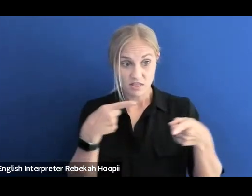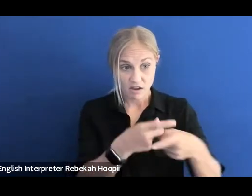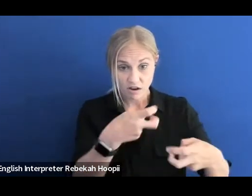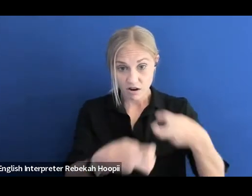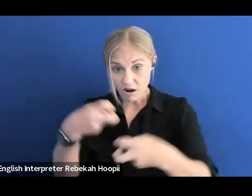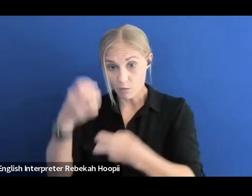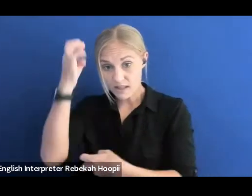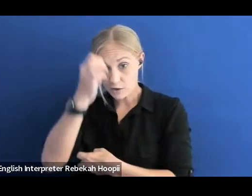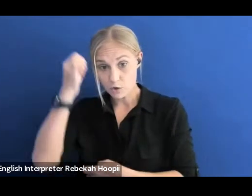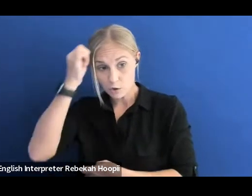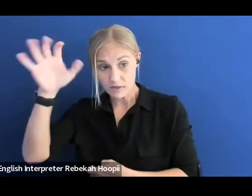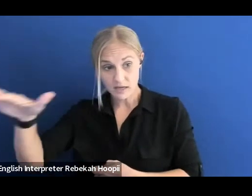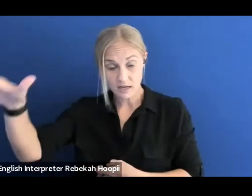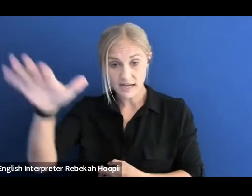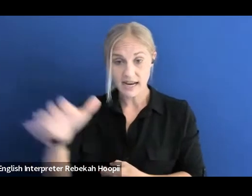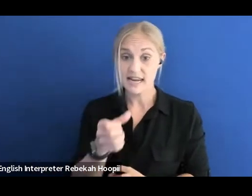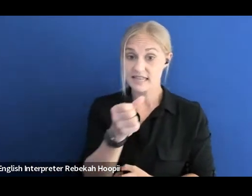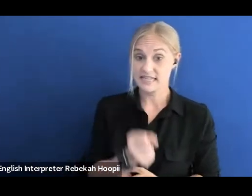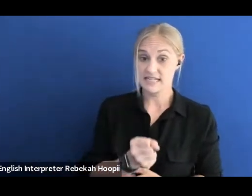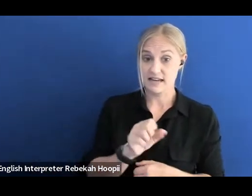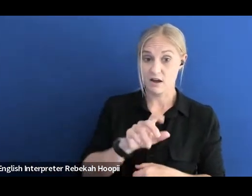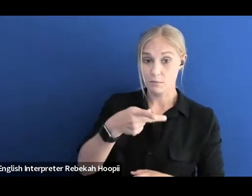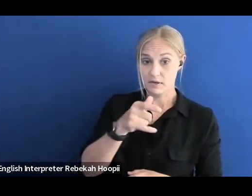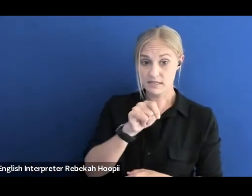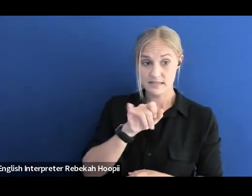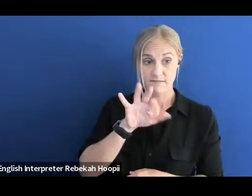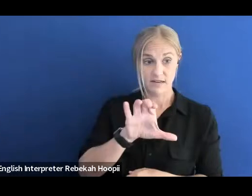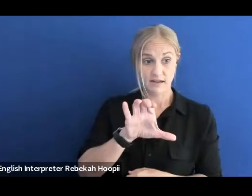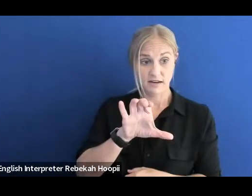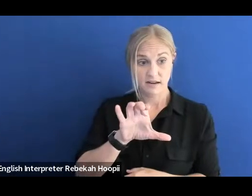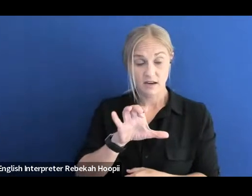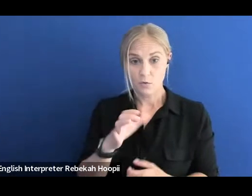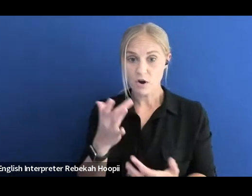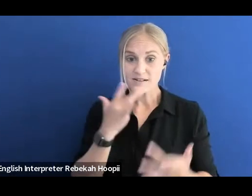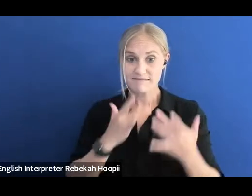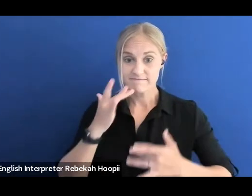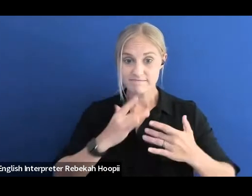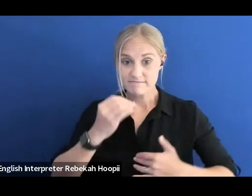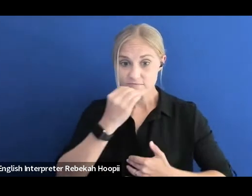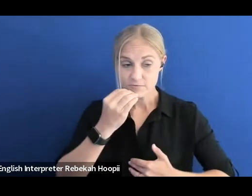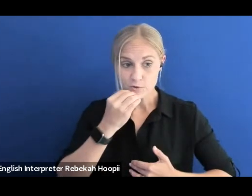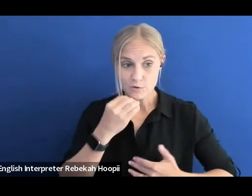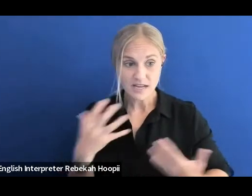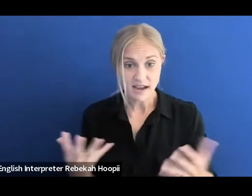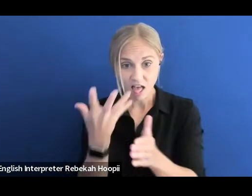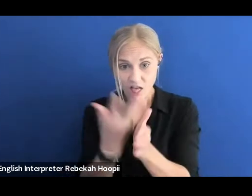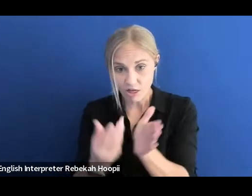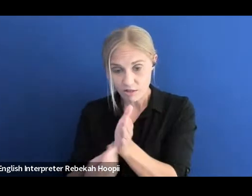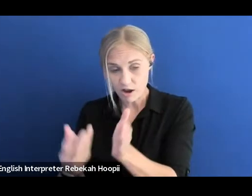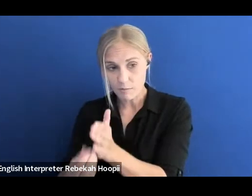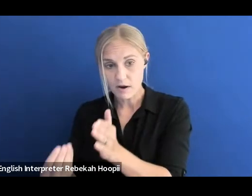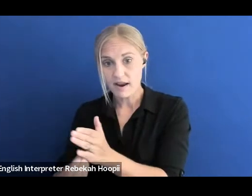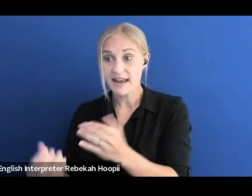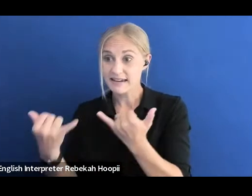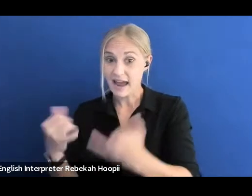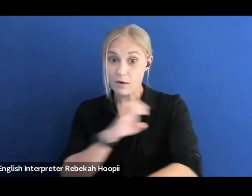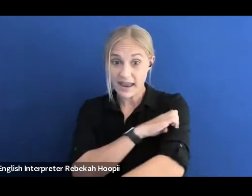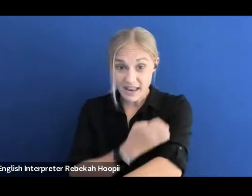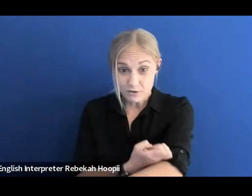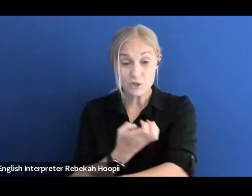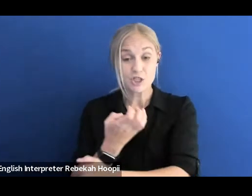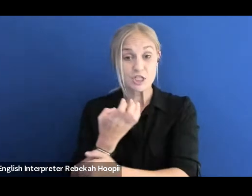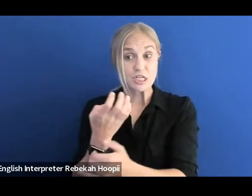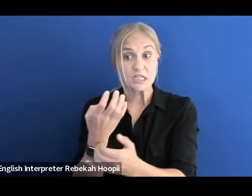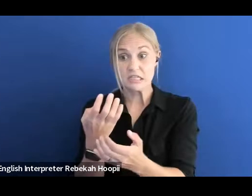European areas, but also in the South Pacific, we already have shortages of food. We're going to be facing shortages of energy and so